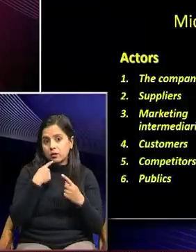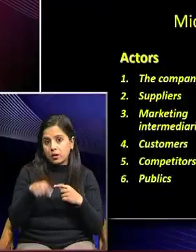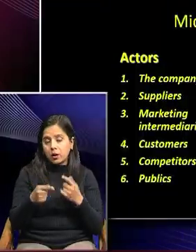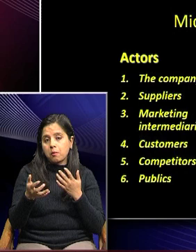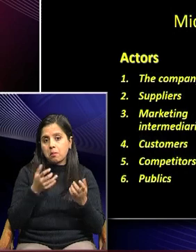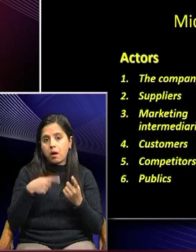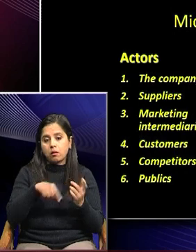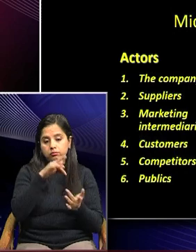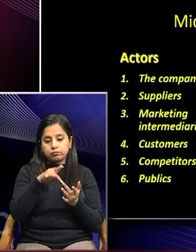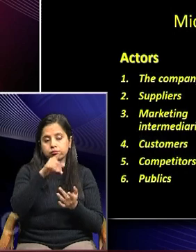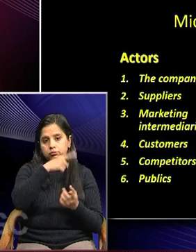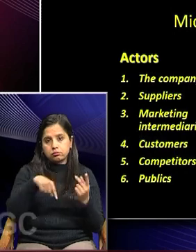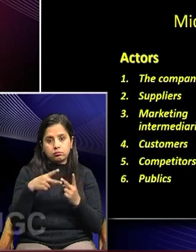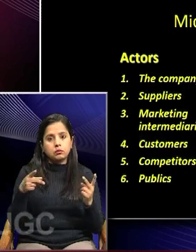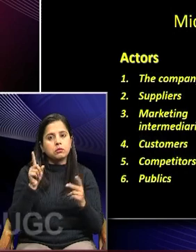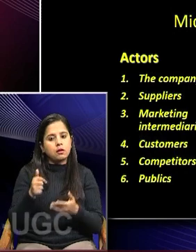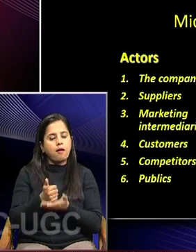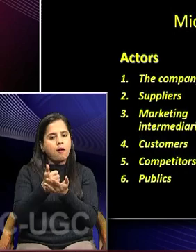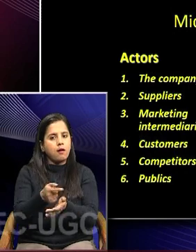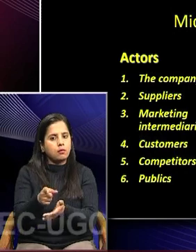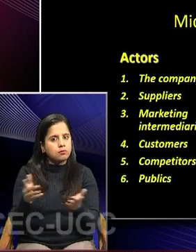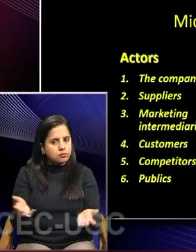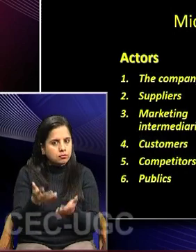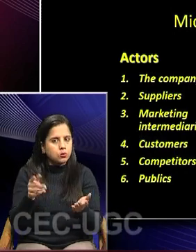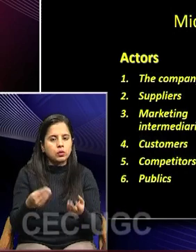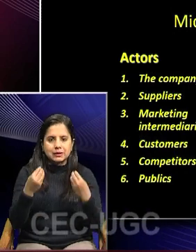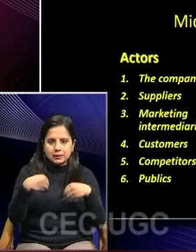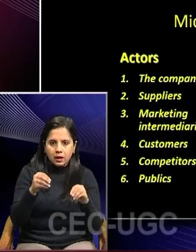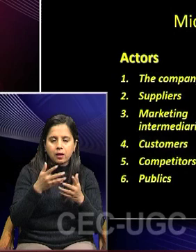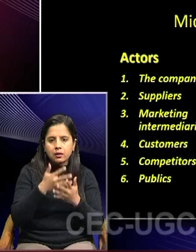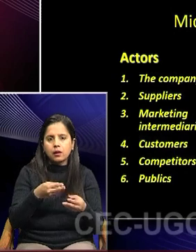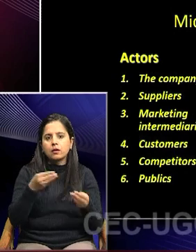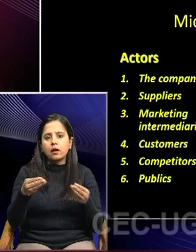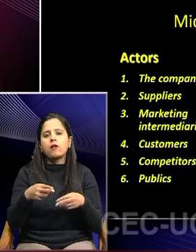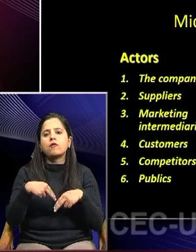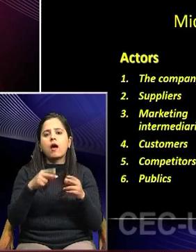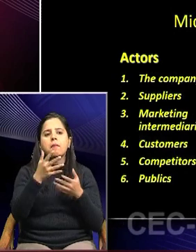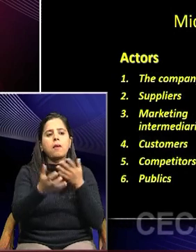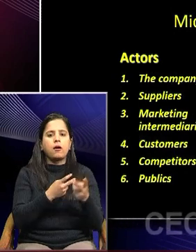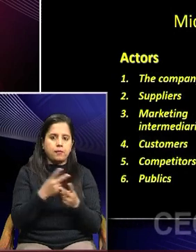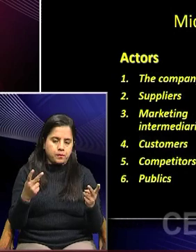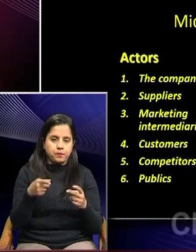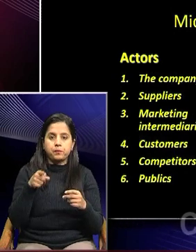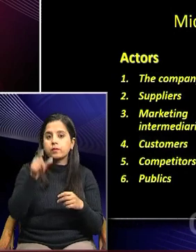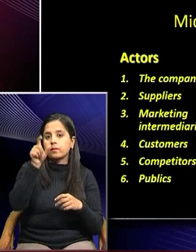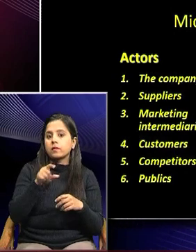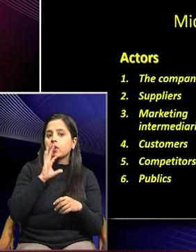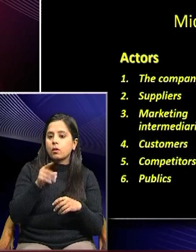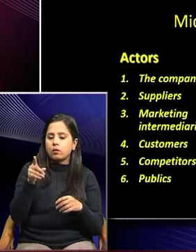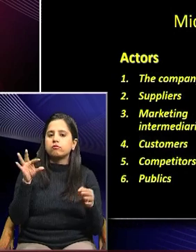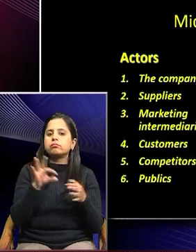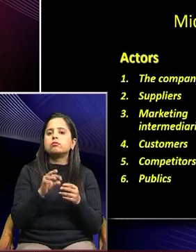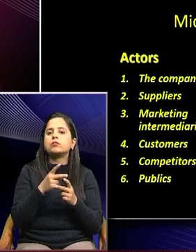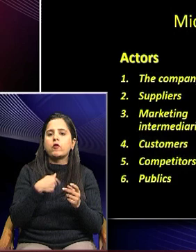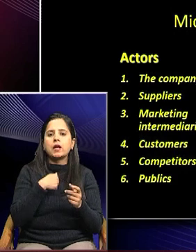marketing intermediaries, I need to help them to promote, sell and distribute goods to final buyers. So these are the people who are in touch with